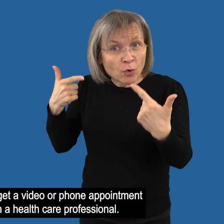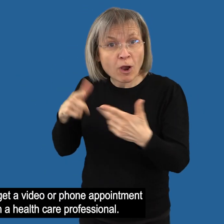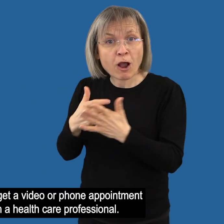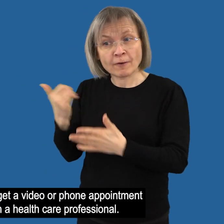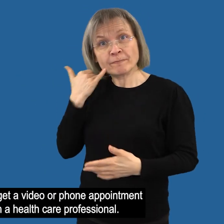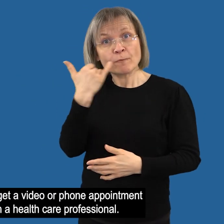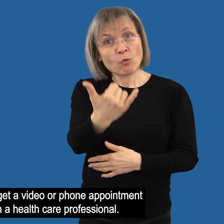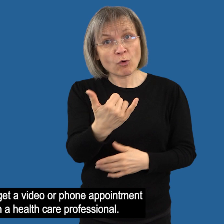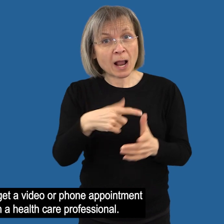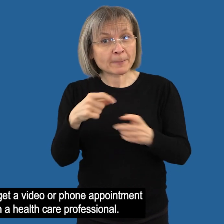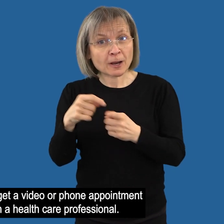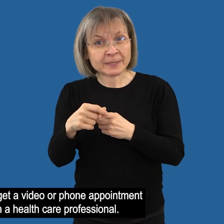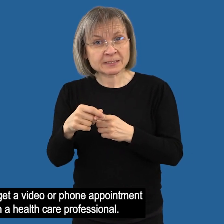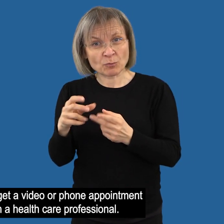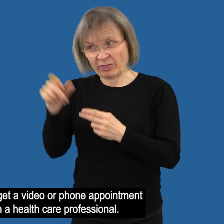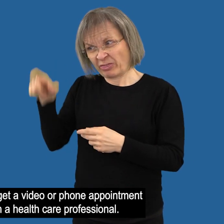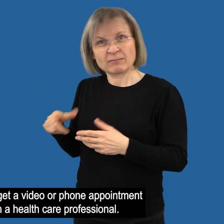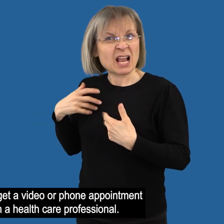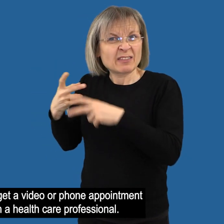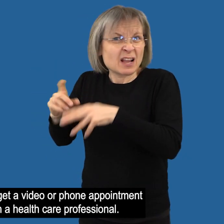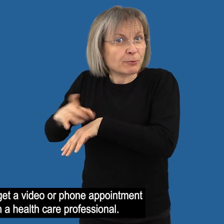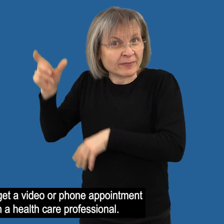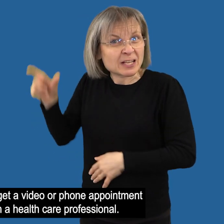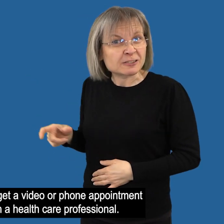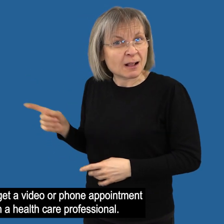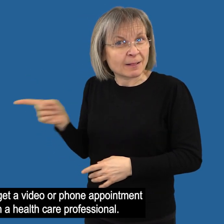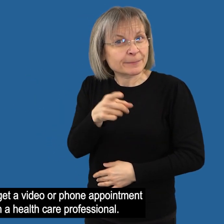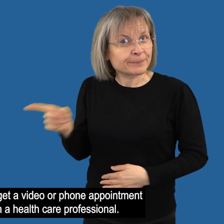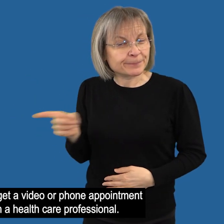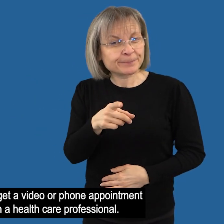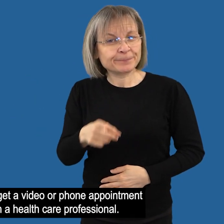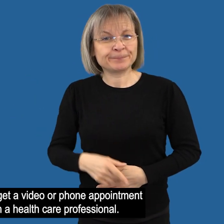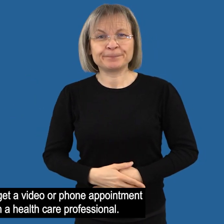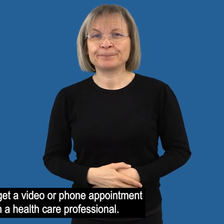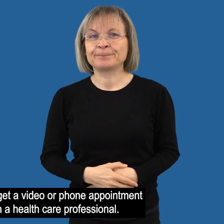You will get a video or phone appointment with a healthcare professional.